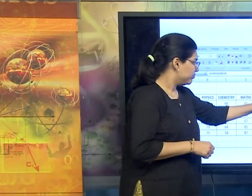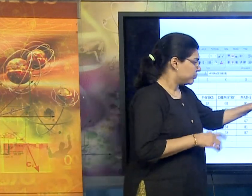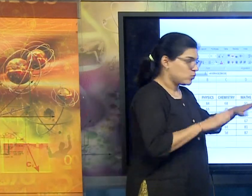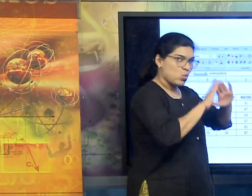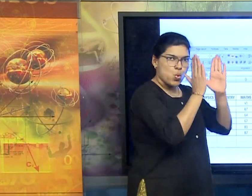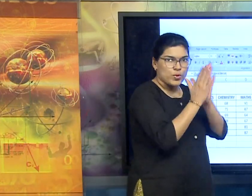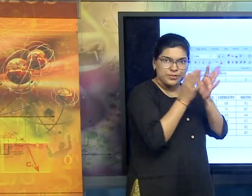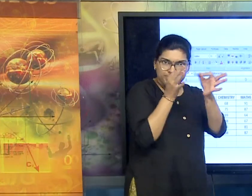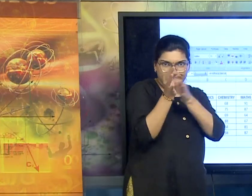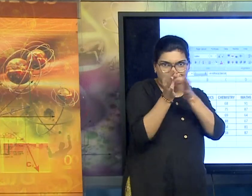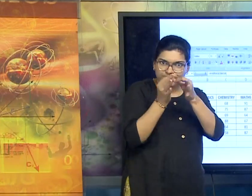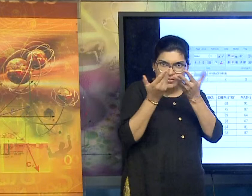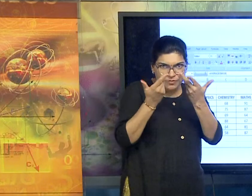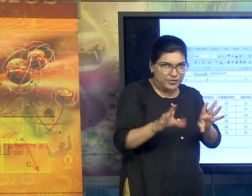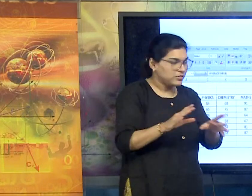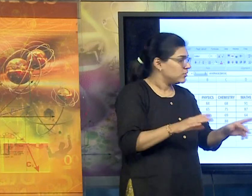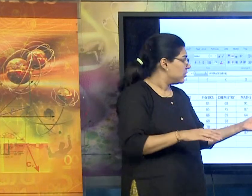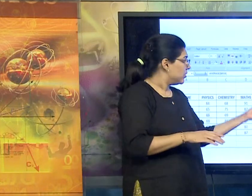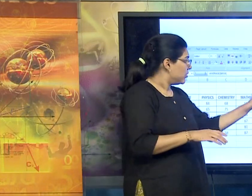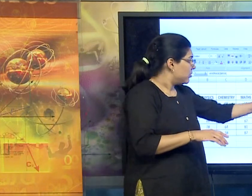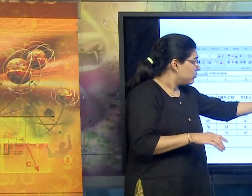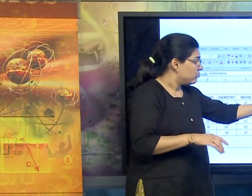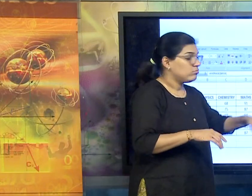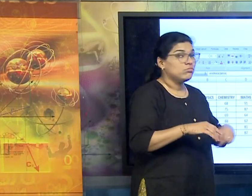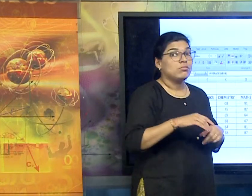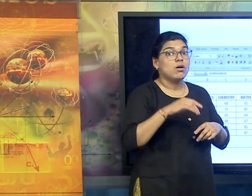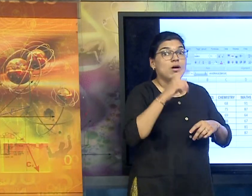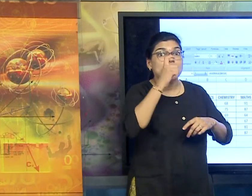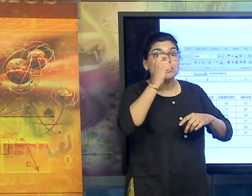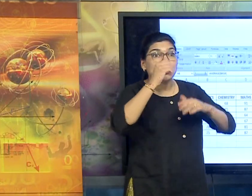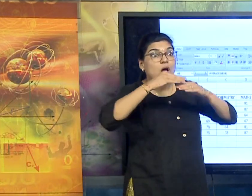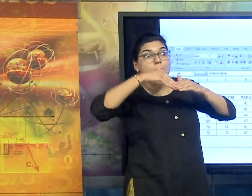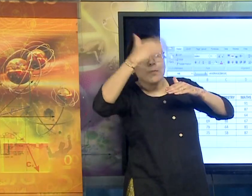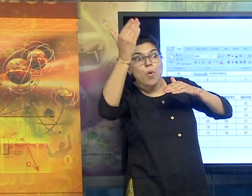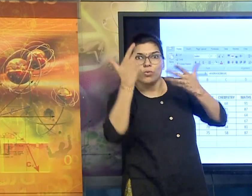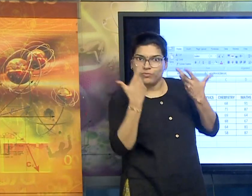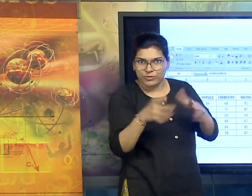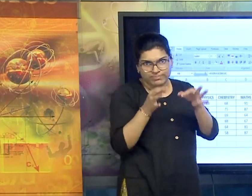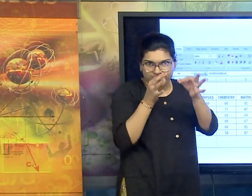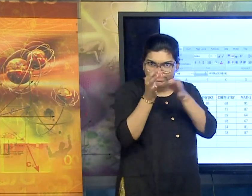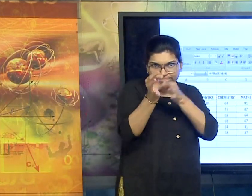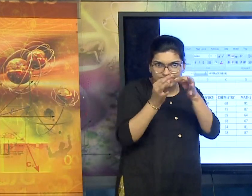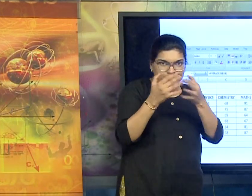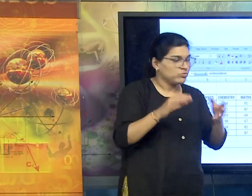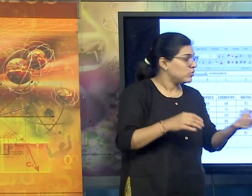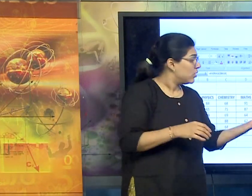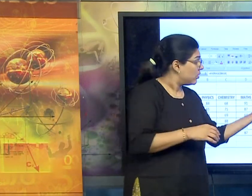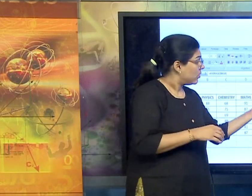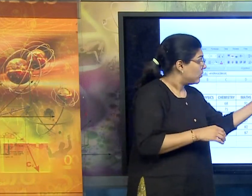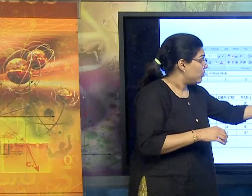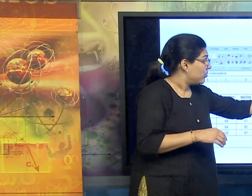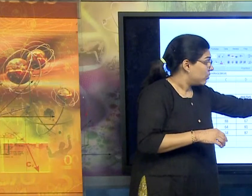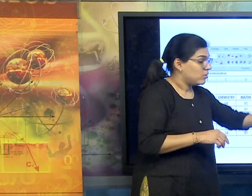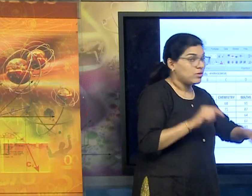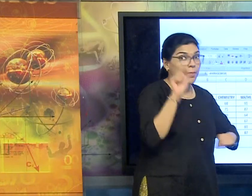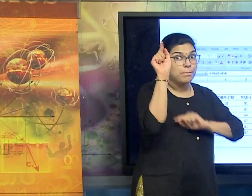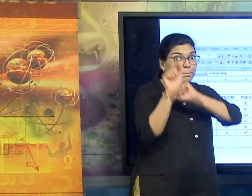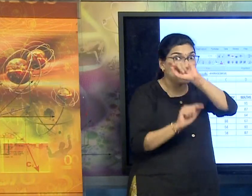students. Again, just like the previous example I had explained, in a similar way you